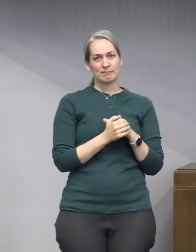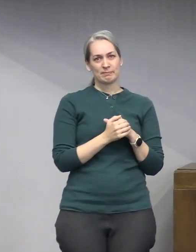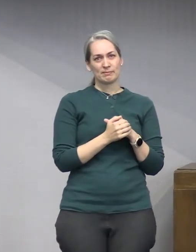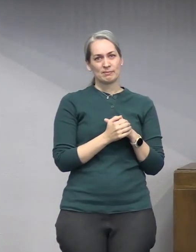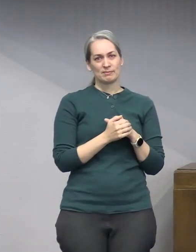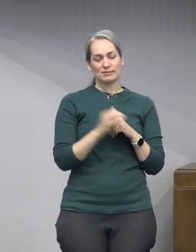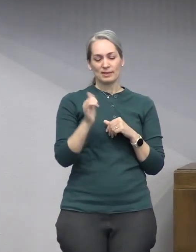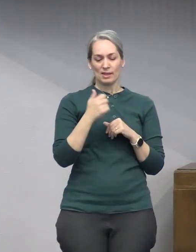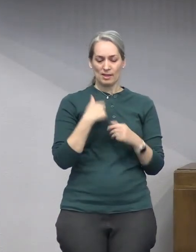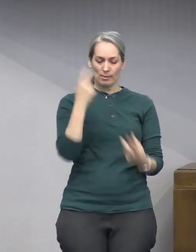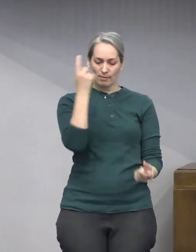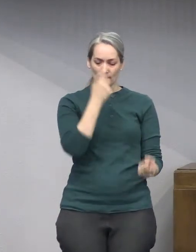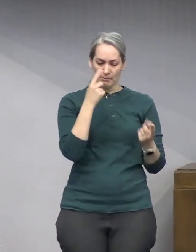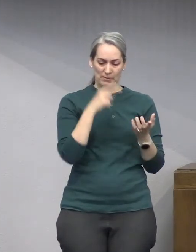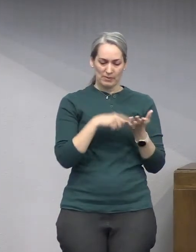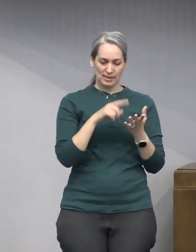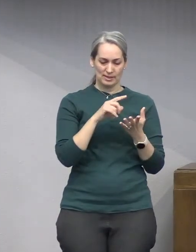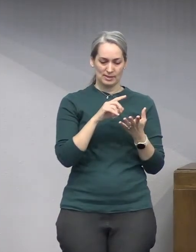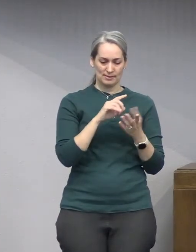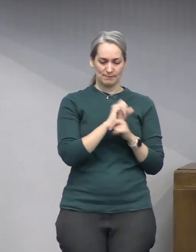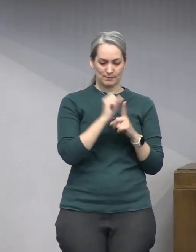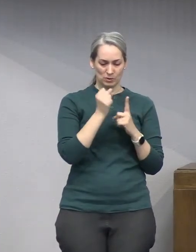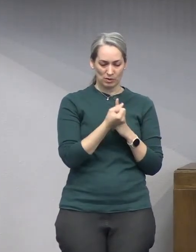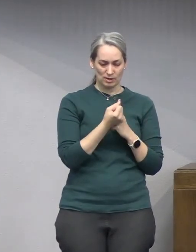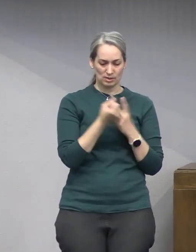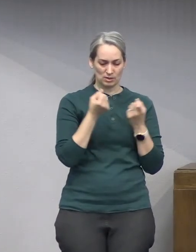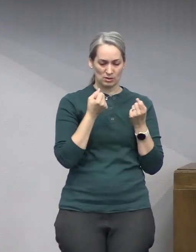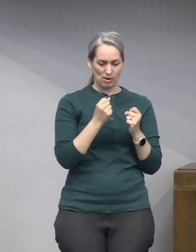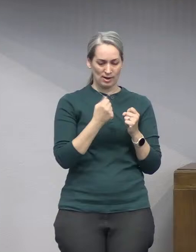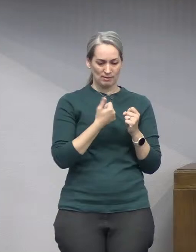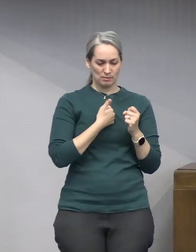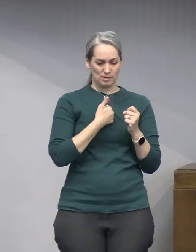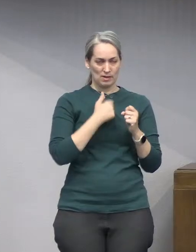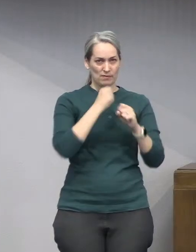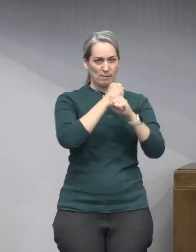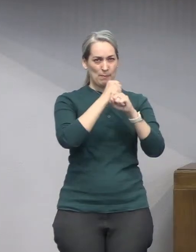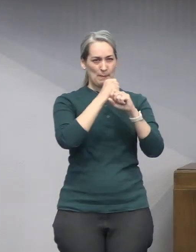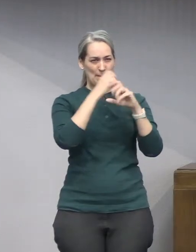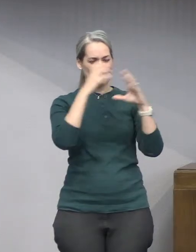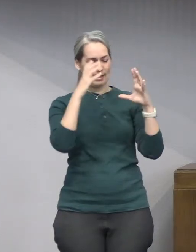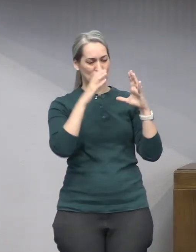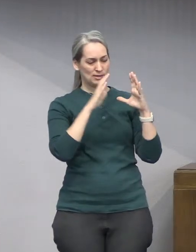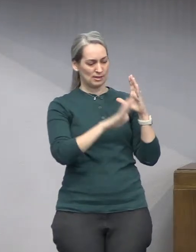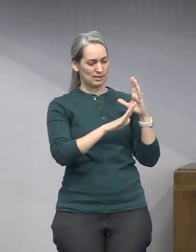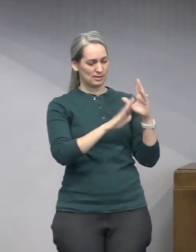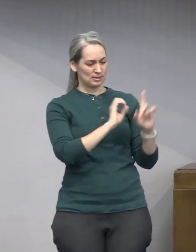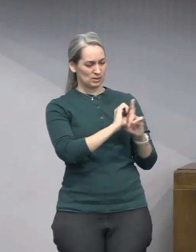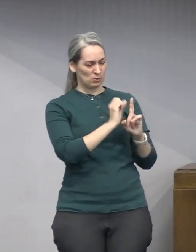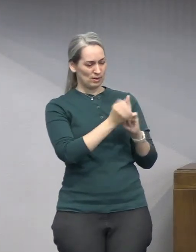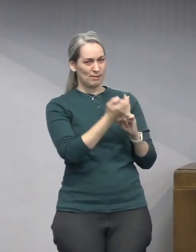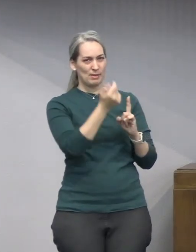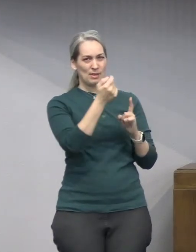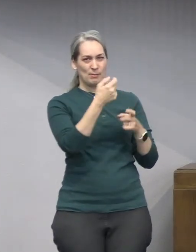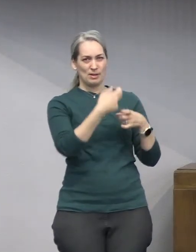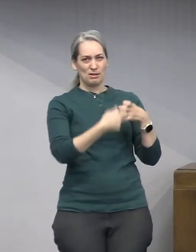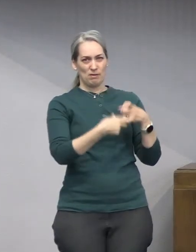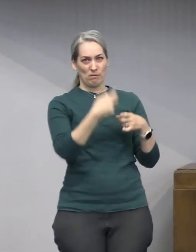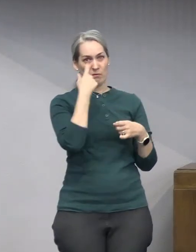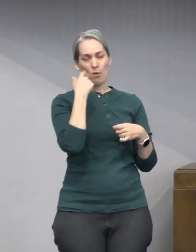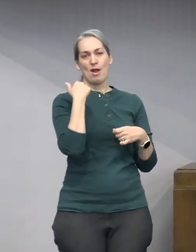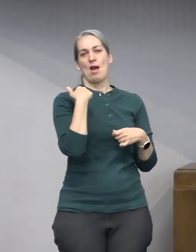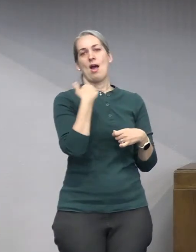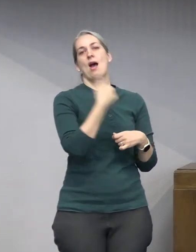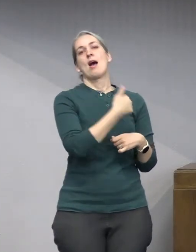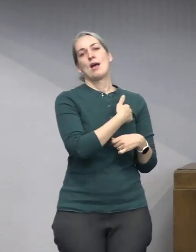Maybe as I'm thinking about this and you're thinking about this and trying to put ourselves into this man's place, it is a little bit difficult, right, for us